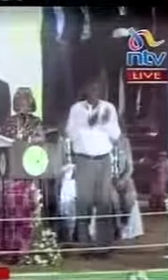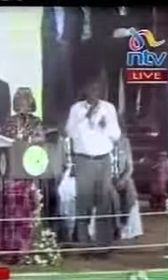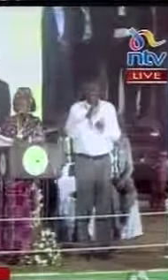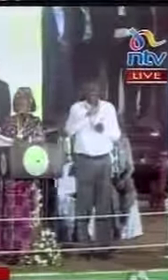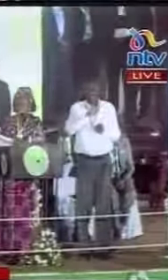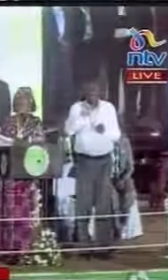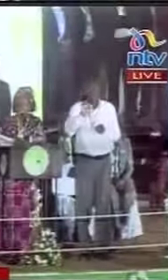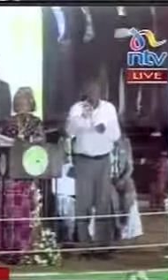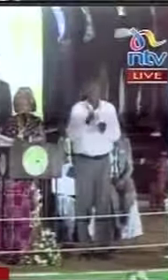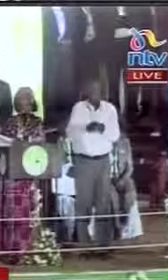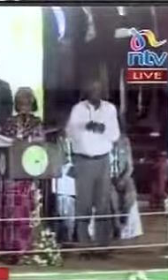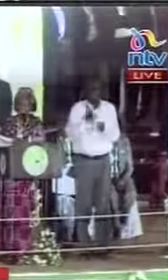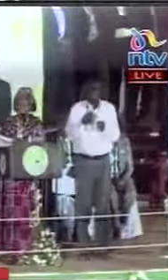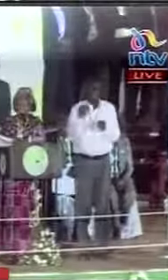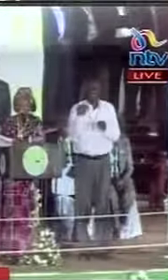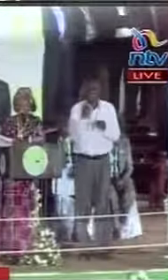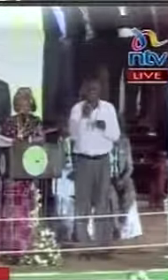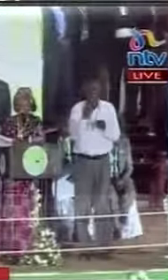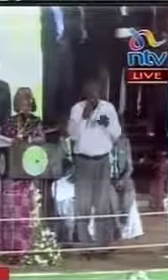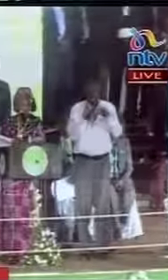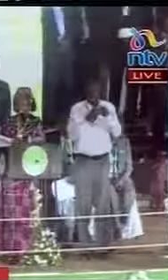East. This is number